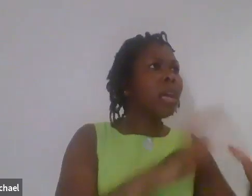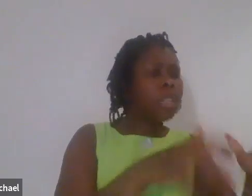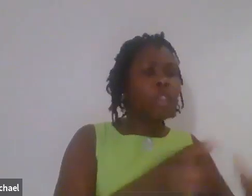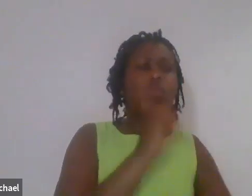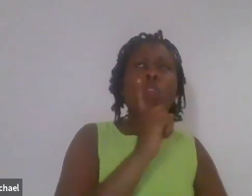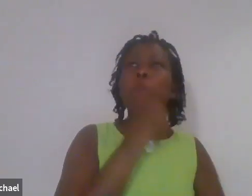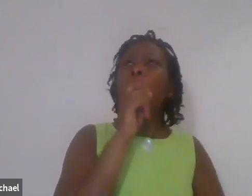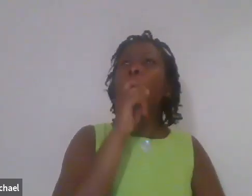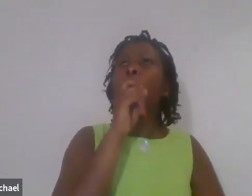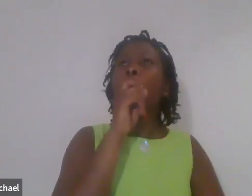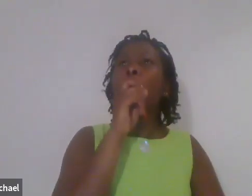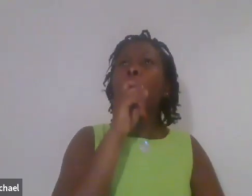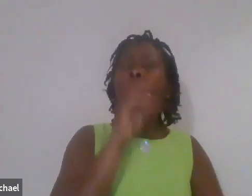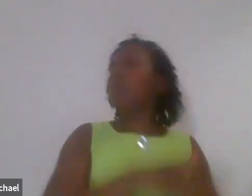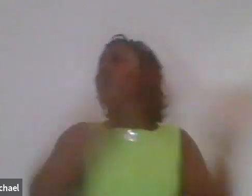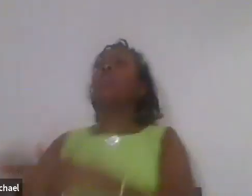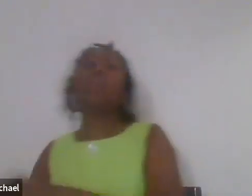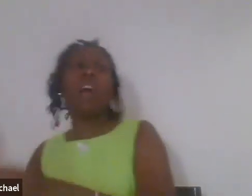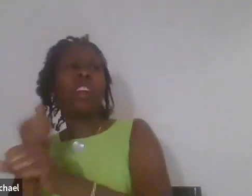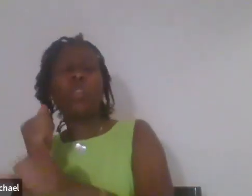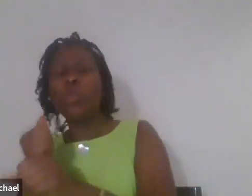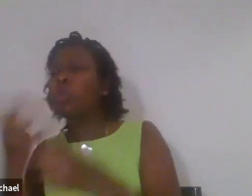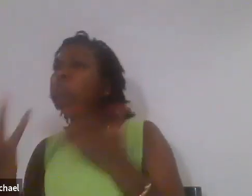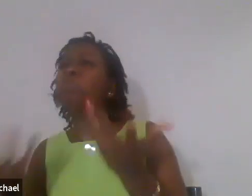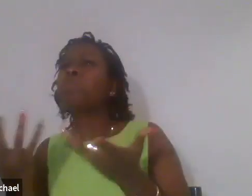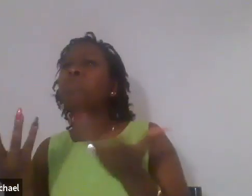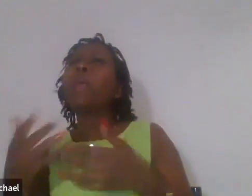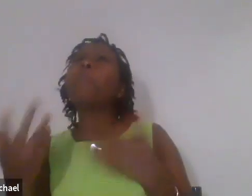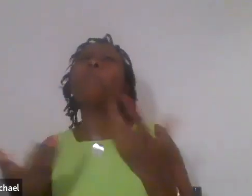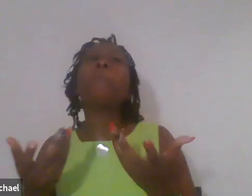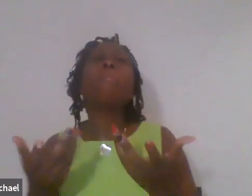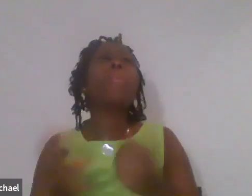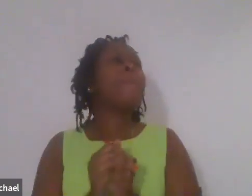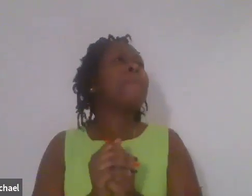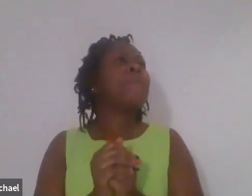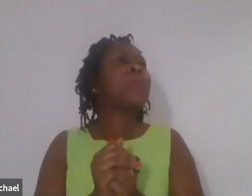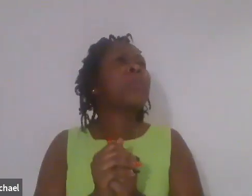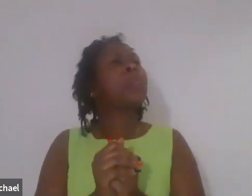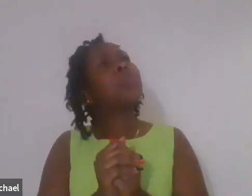agriculture, and then tomorrow you jump and do maybe